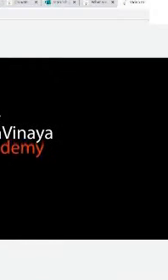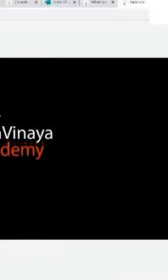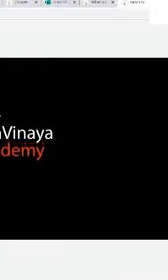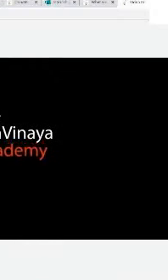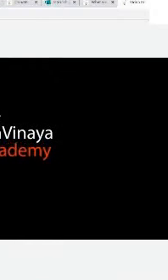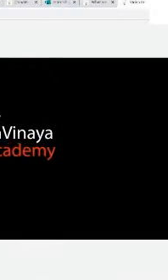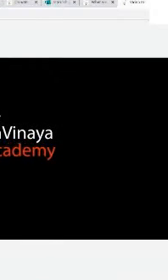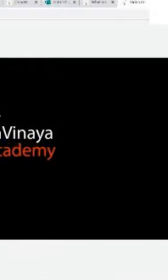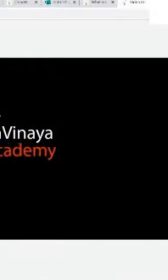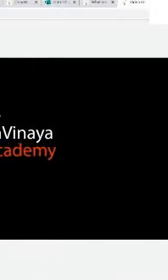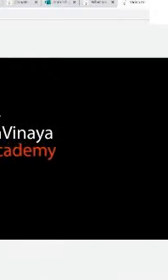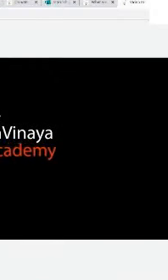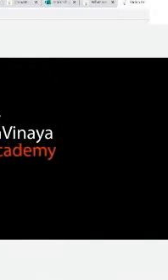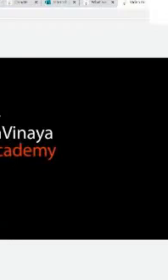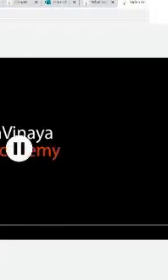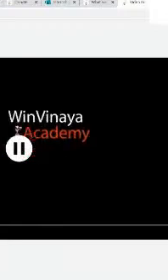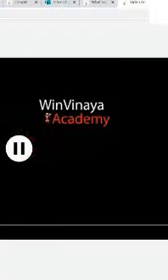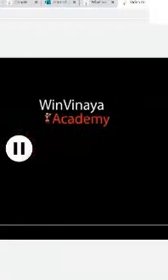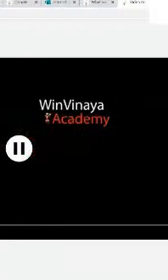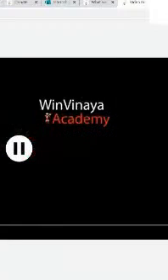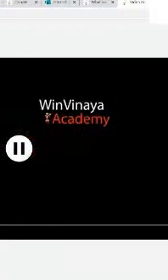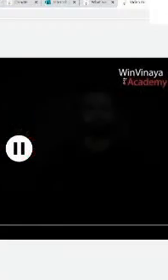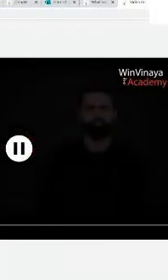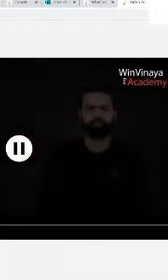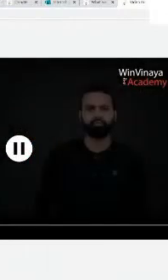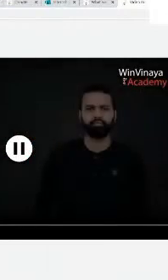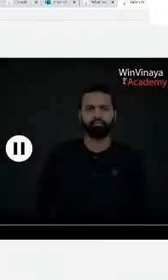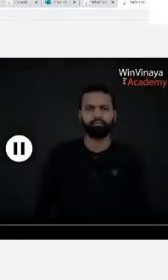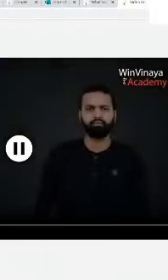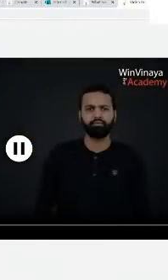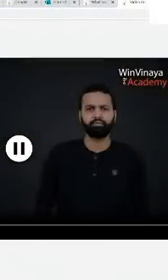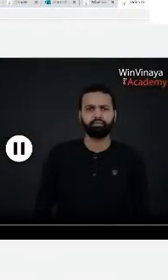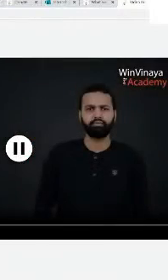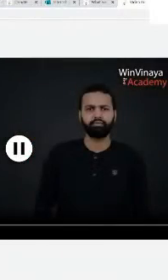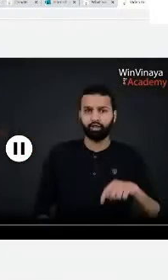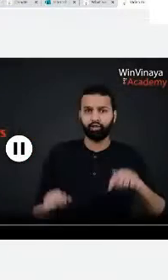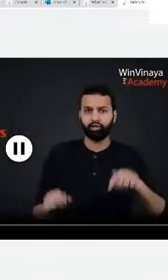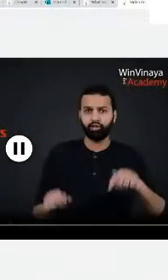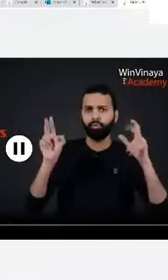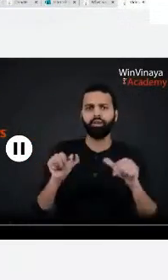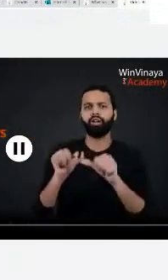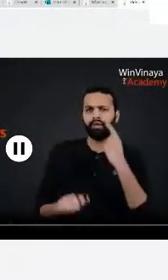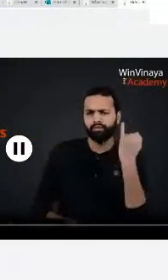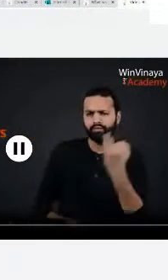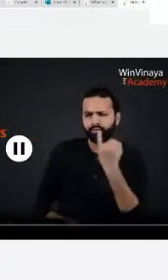For example, this particular video is about close to 6 minutes.